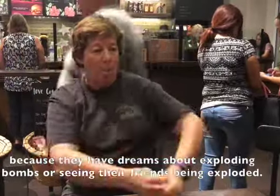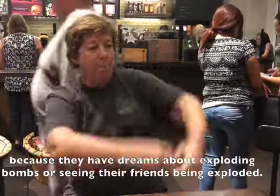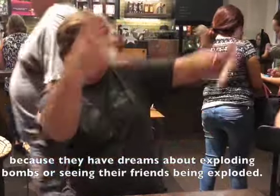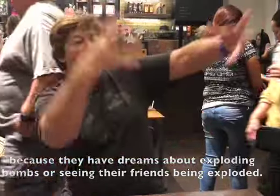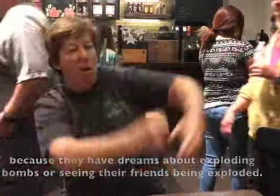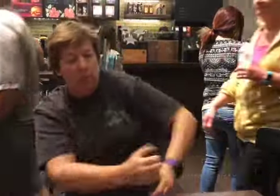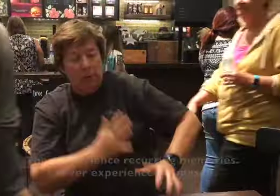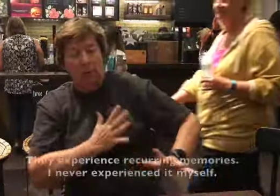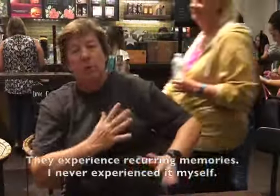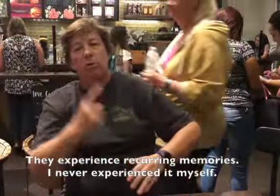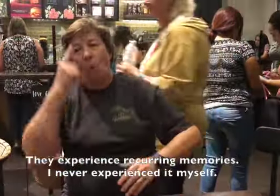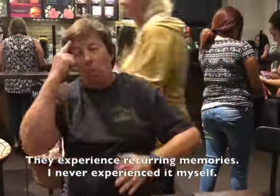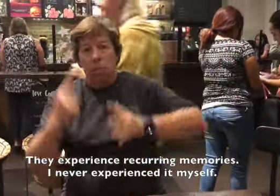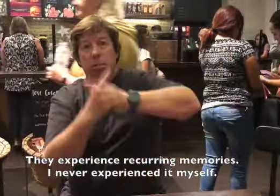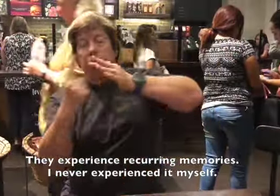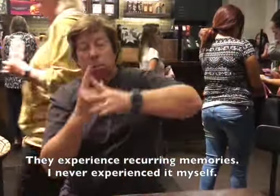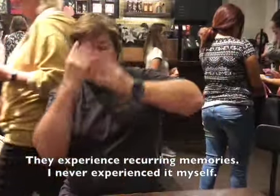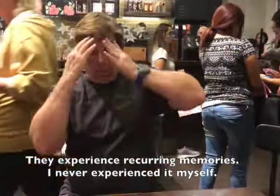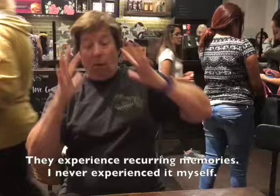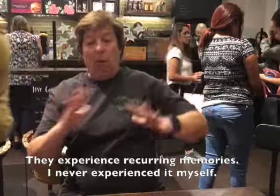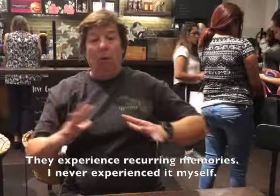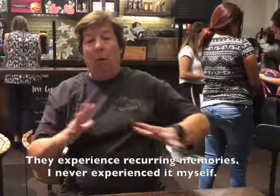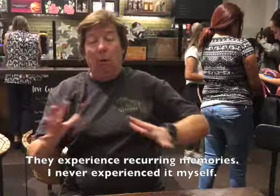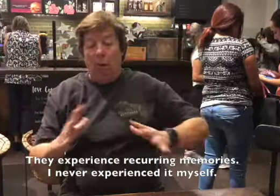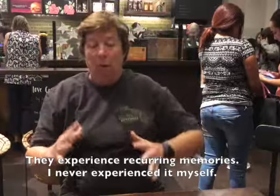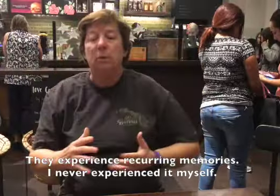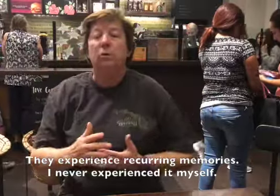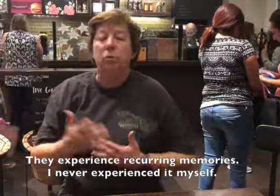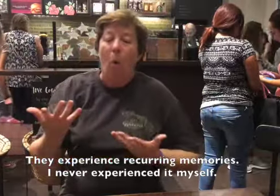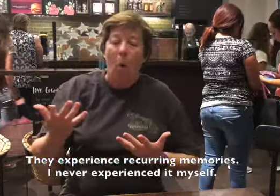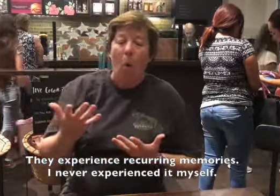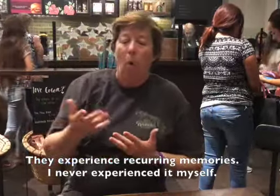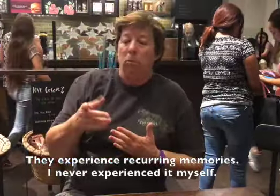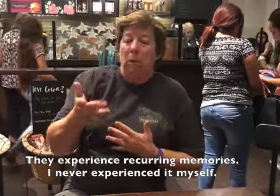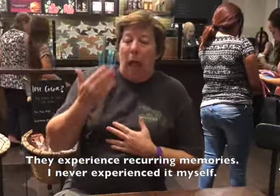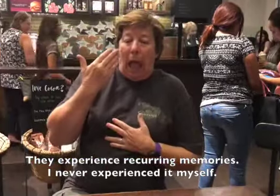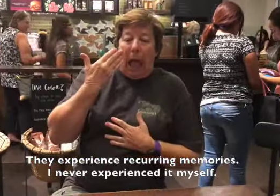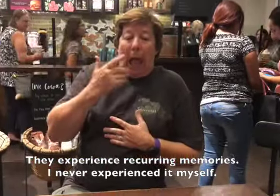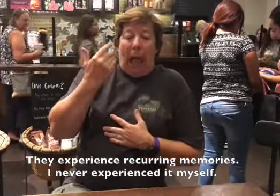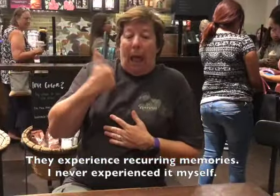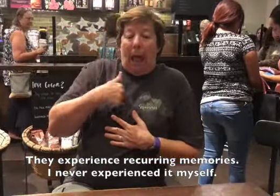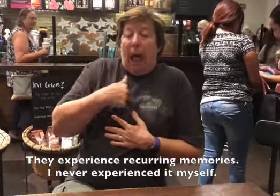being exploded. They experience reoccurring memories. I've never experienced it myself.